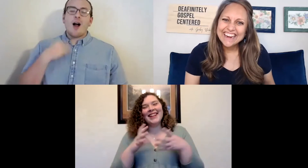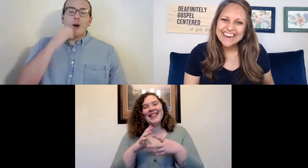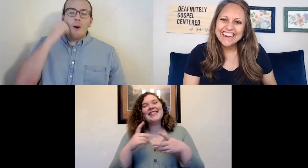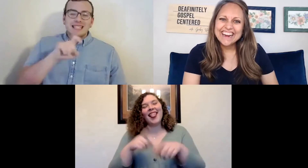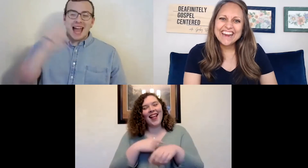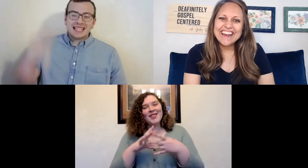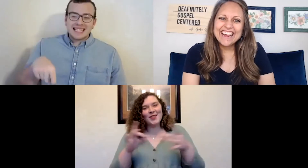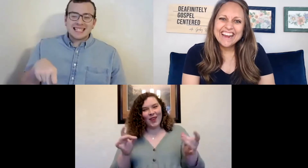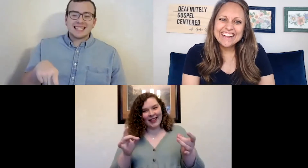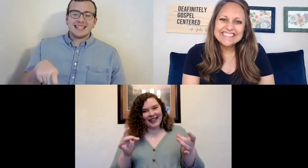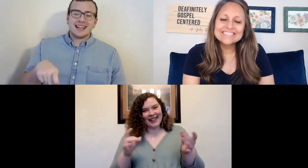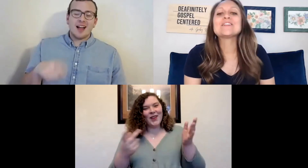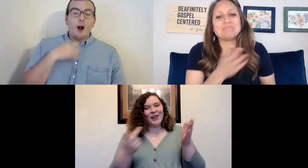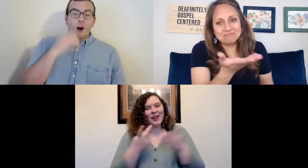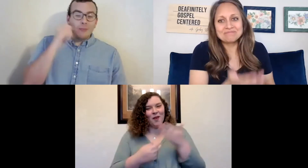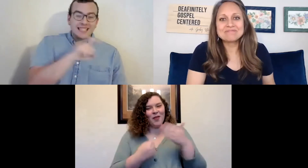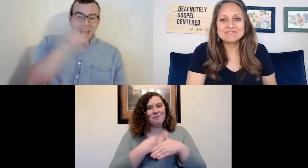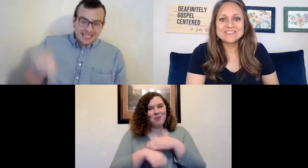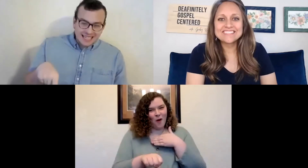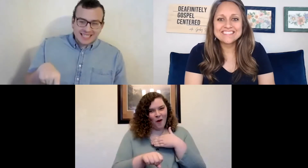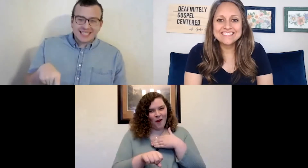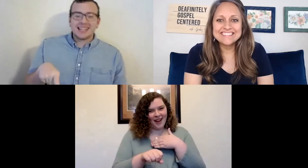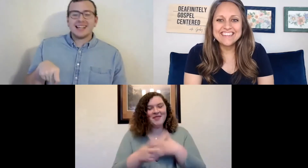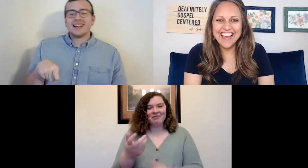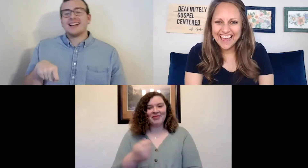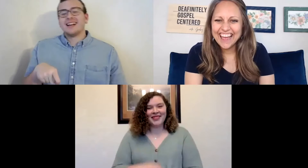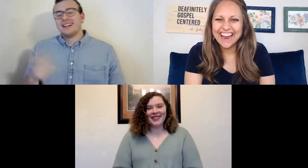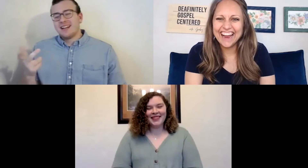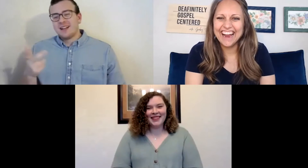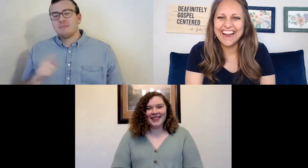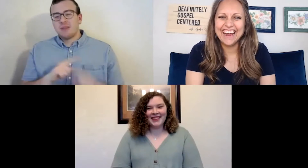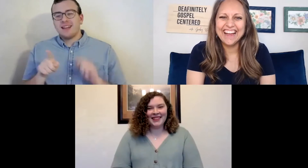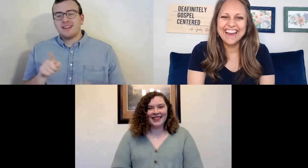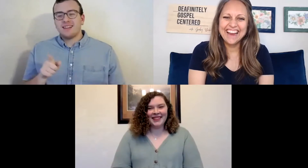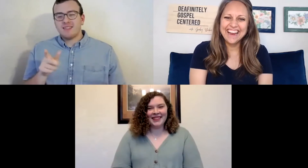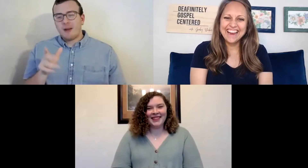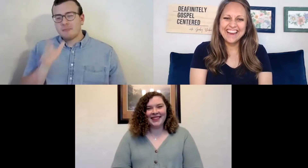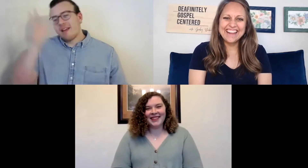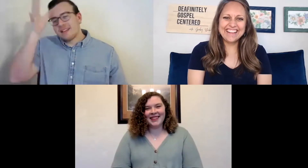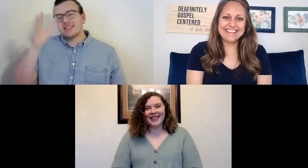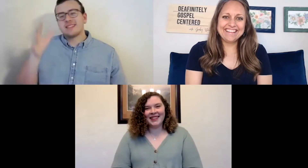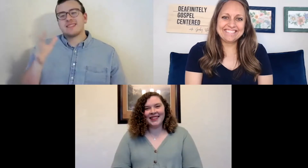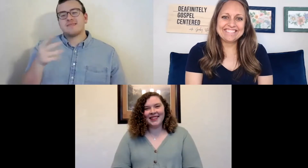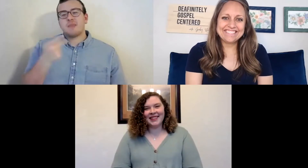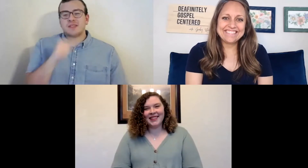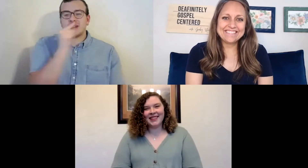Well, yeah, that's a bit of a long story. Home's in So Texas, we were born. Oh, go ahead.